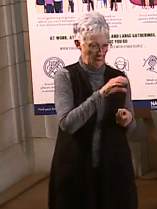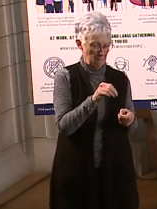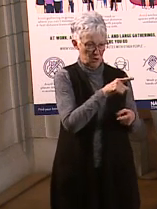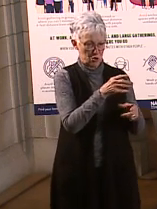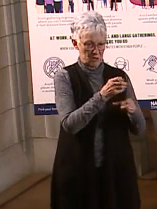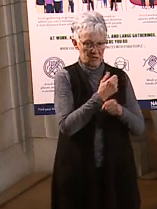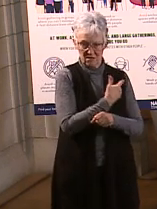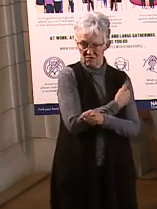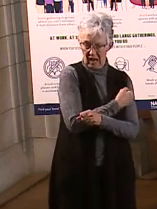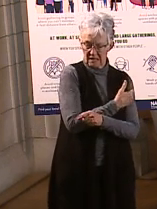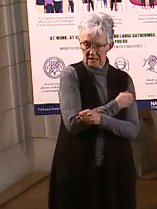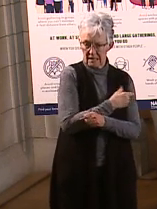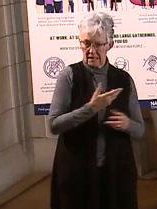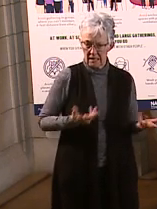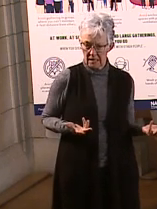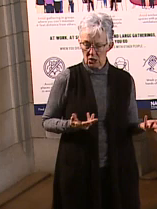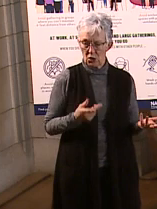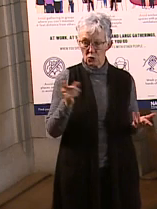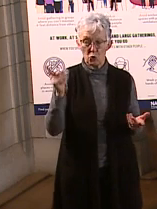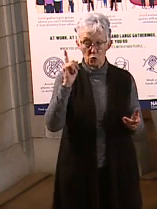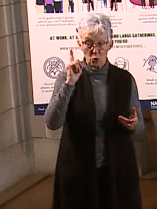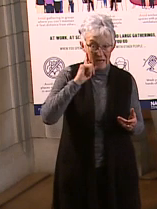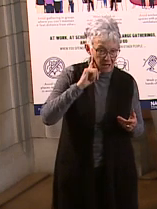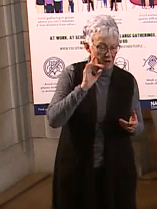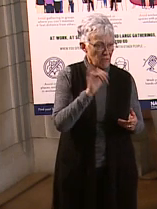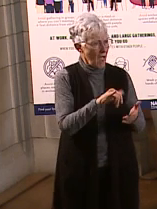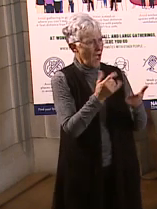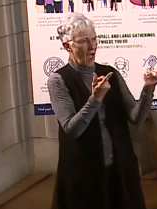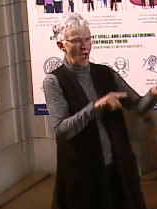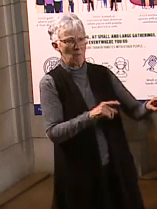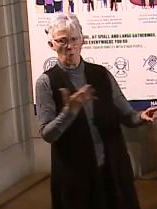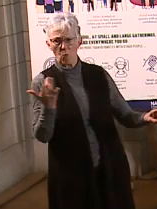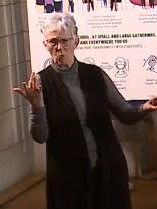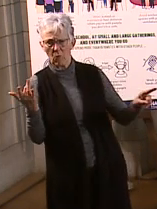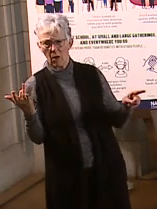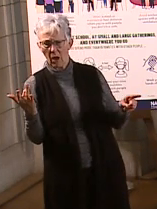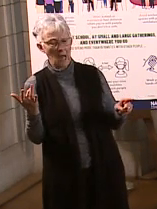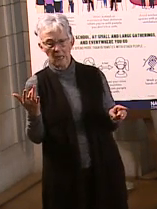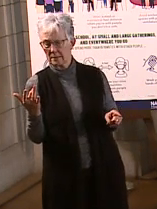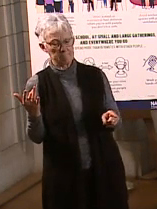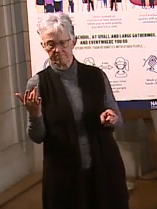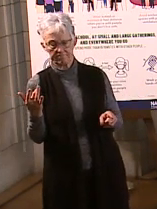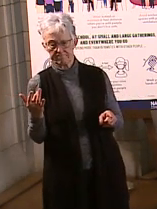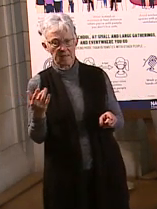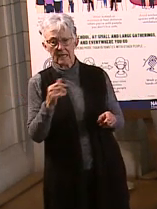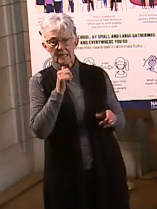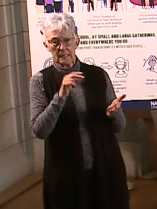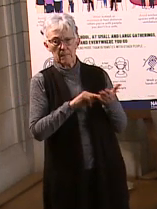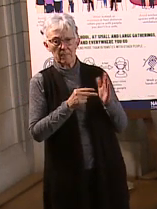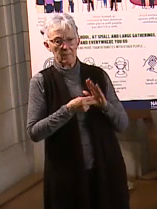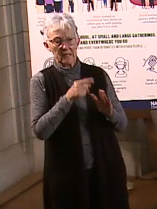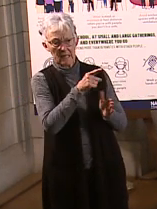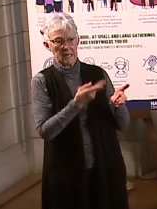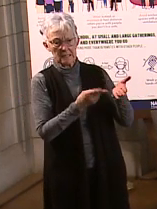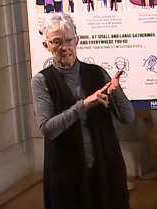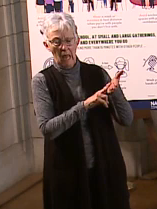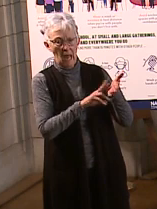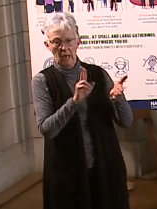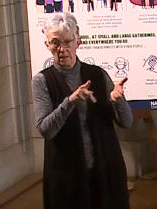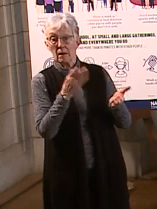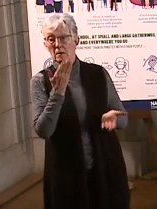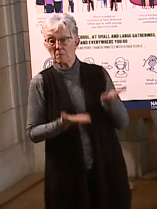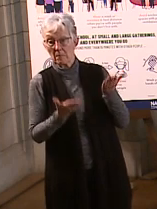vaccine, but when you're probably hearing that, it's not because the person was signed up in line along with those critical infrastructure